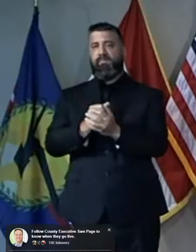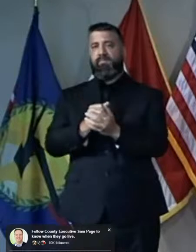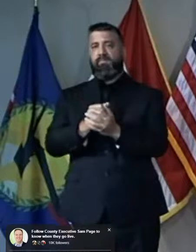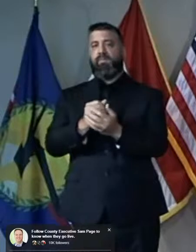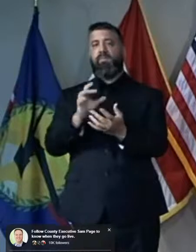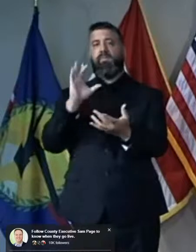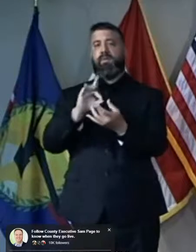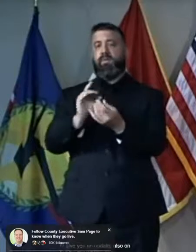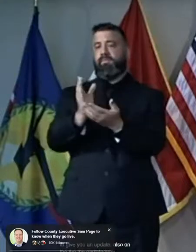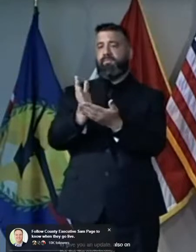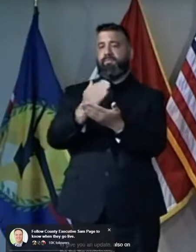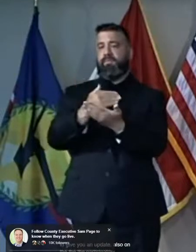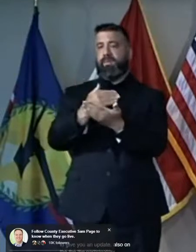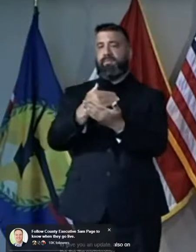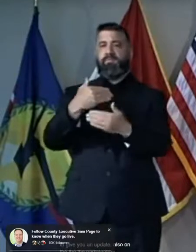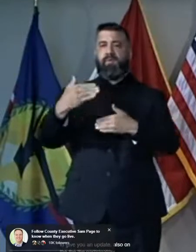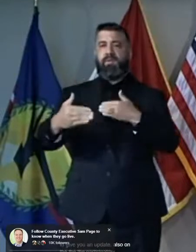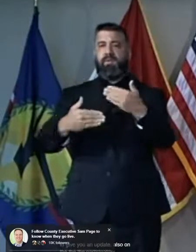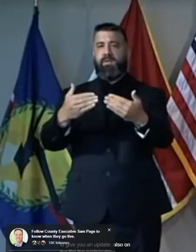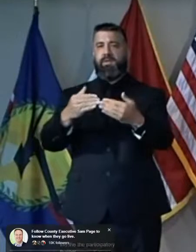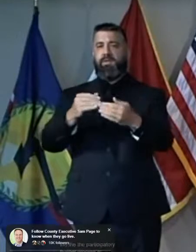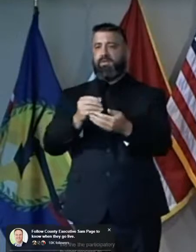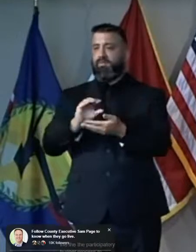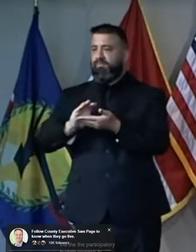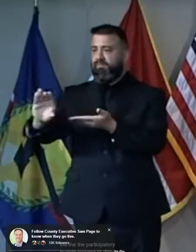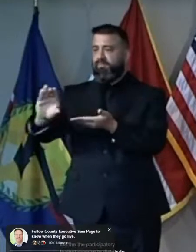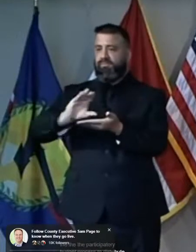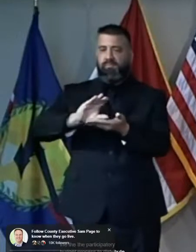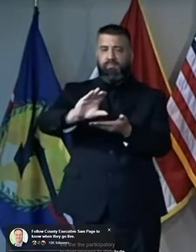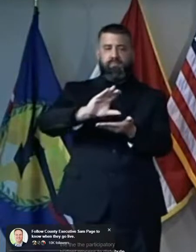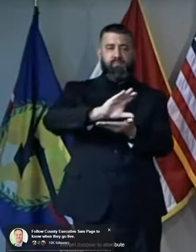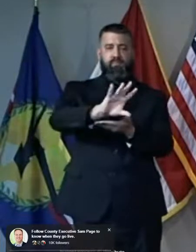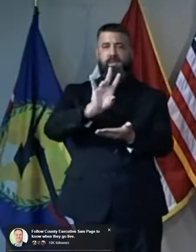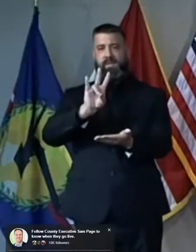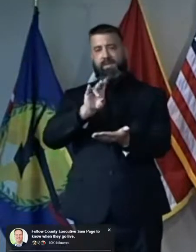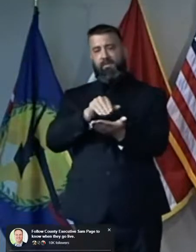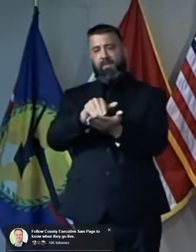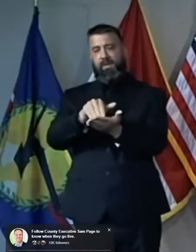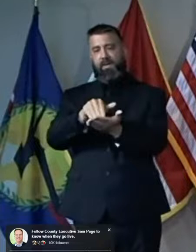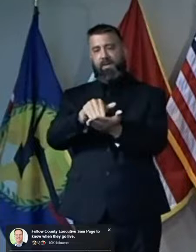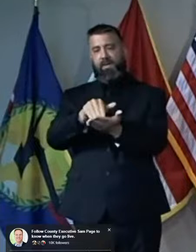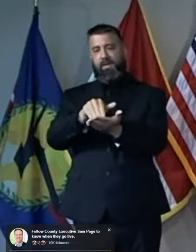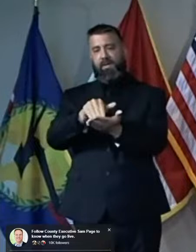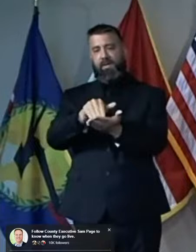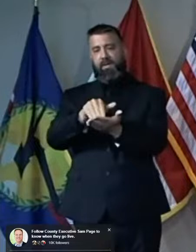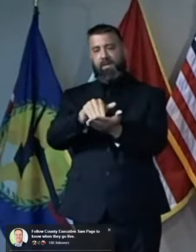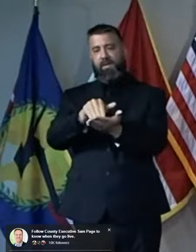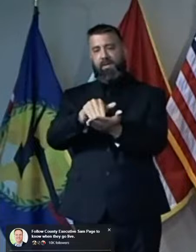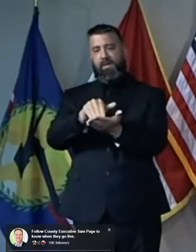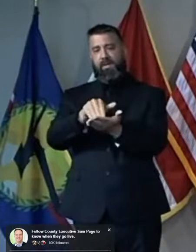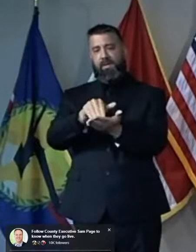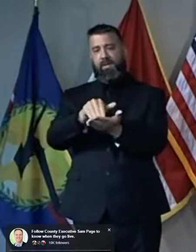participatory budget process to distribute $7 million of CARES Act funding to expand